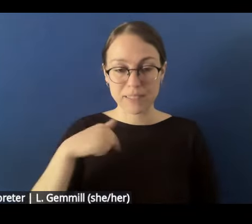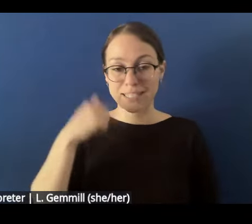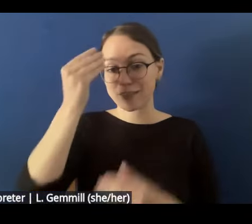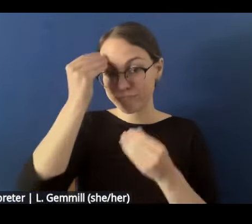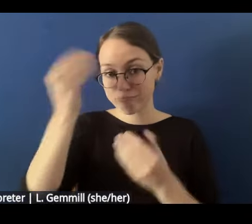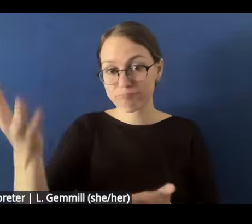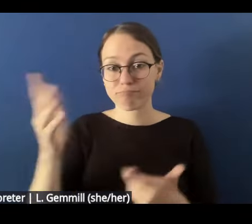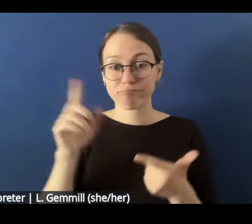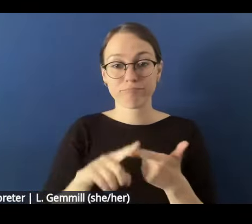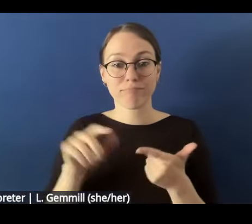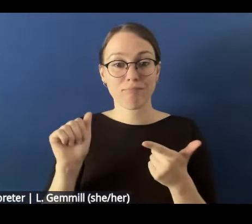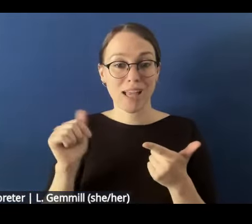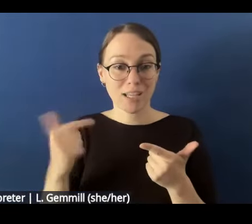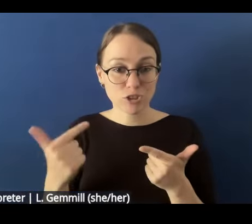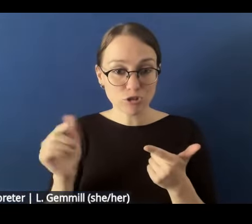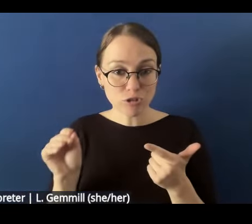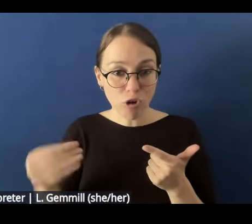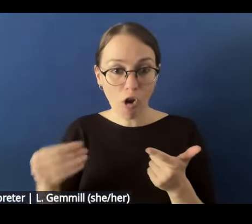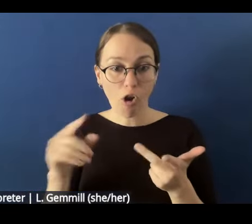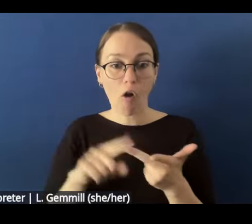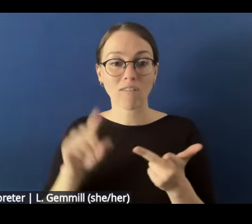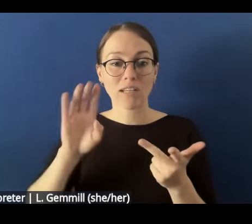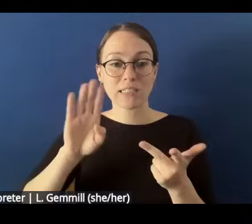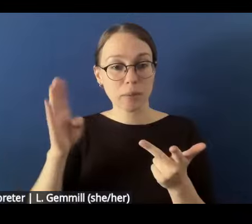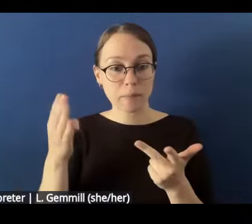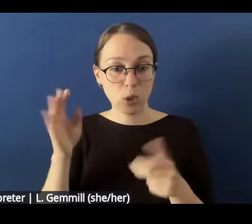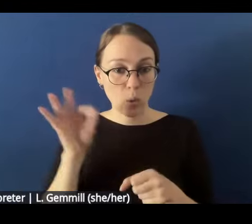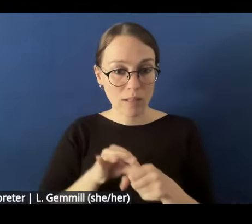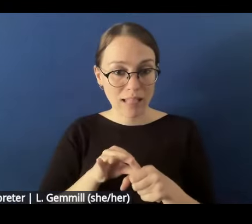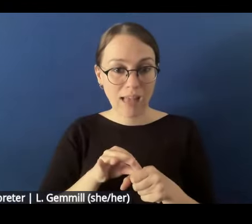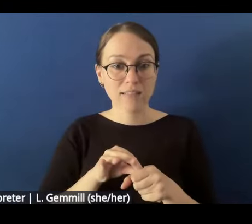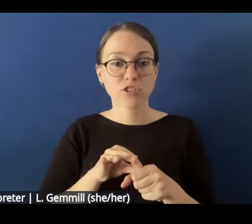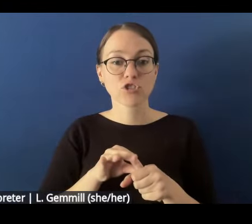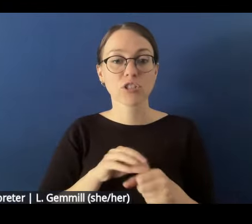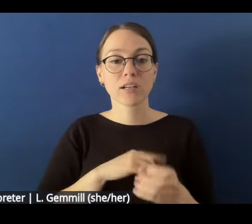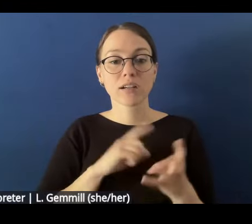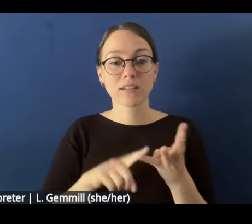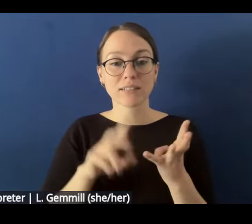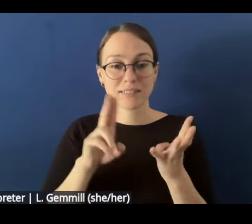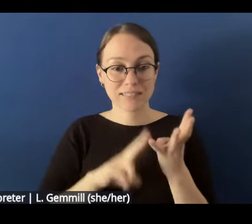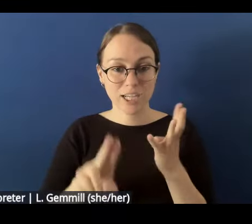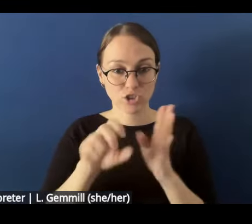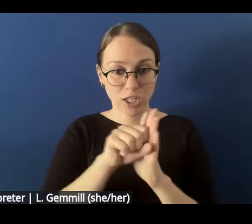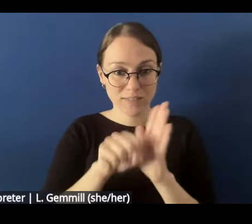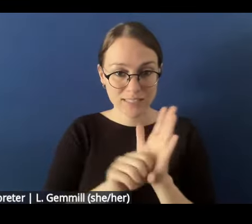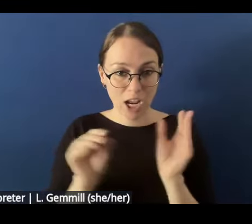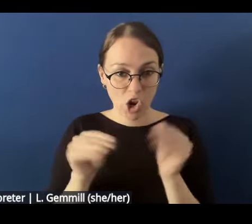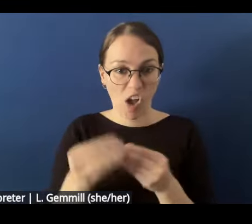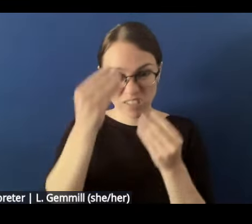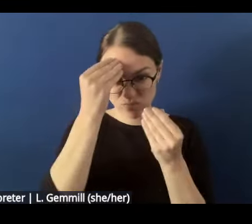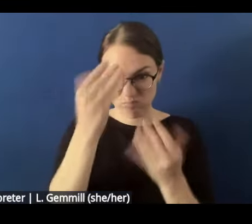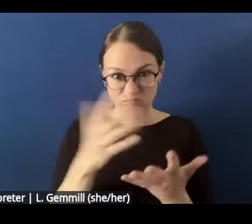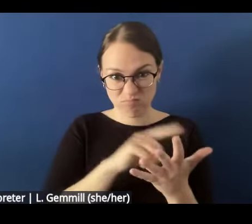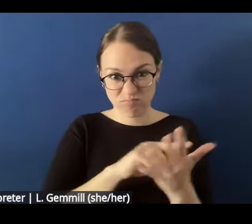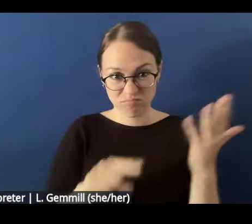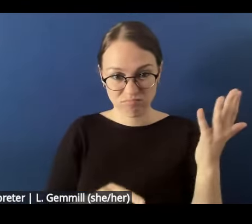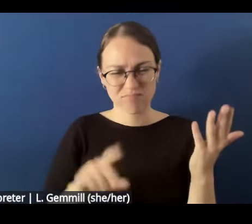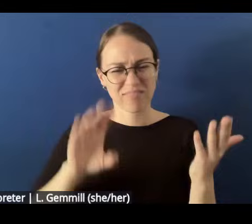of Elections, Secretary of State's office. We never even got an MSP report. And so we did this for about